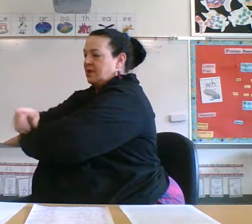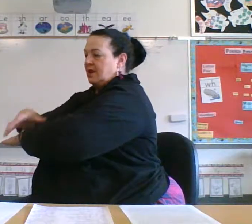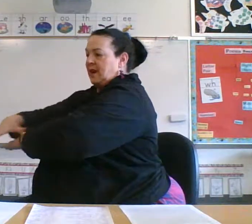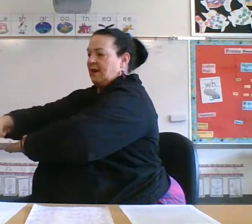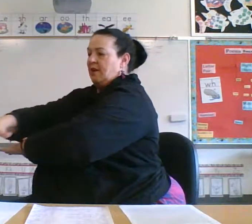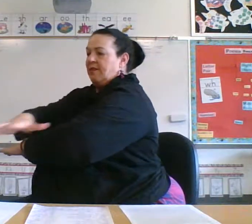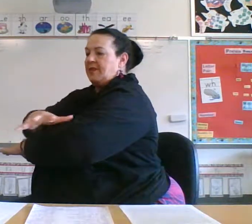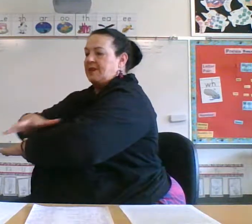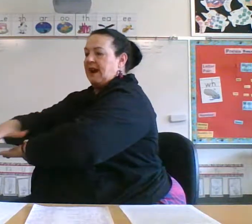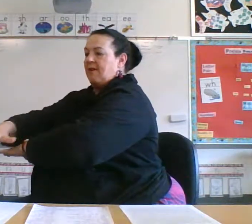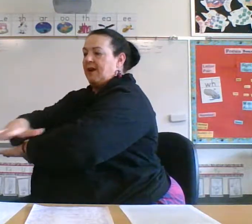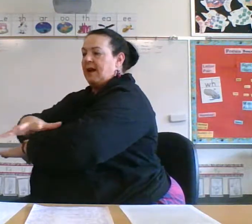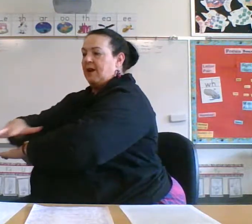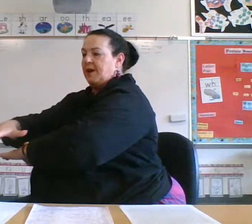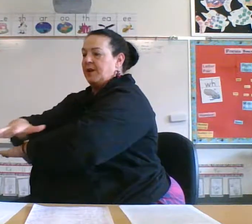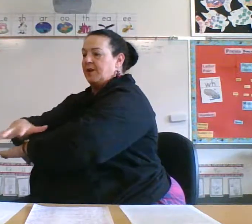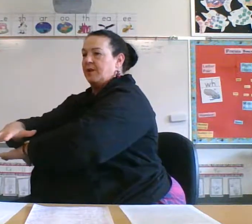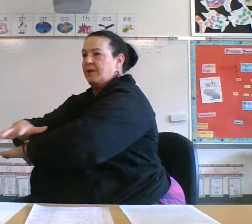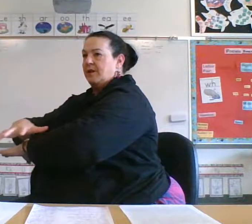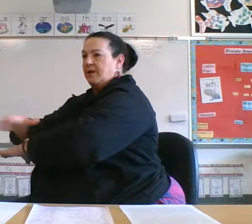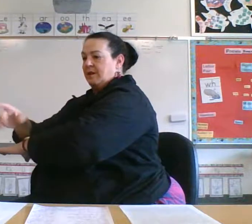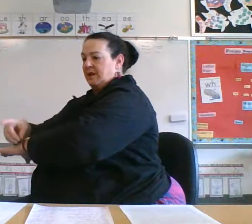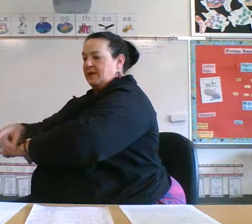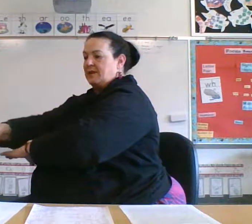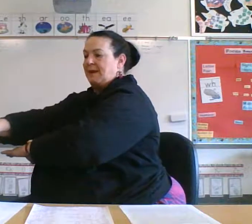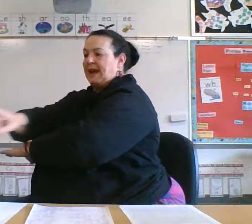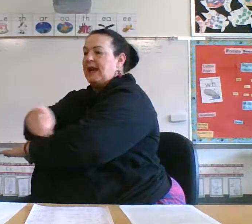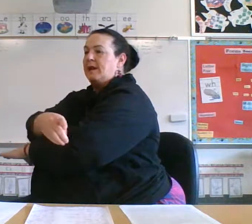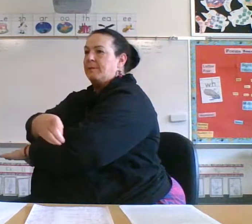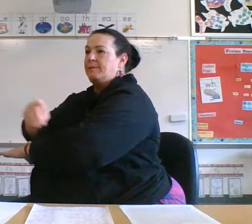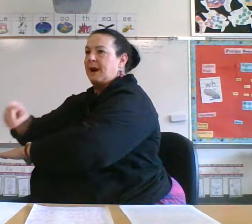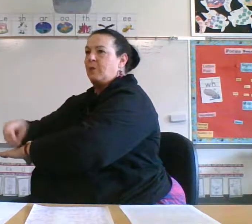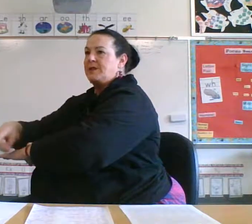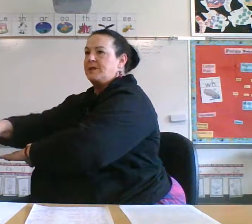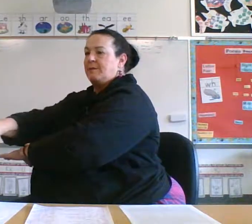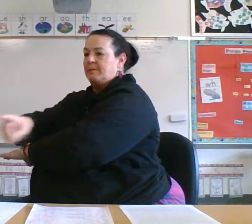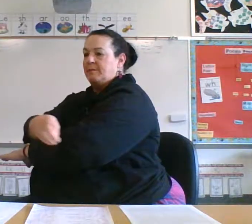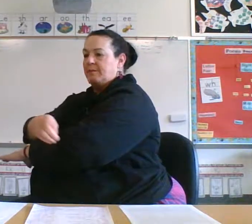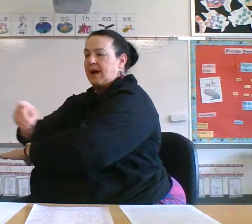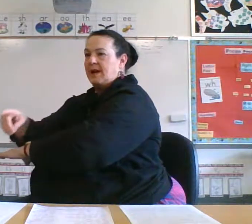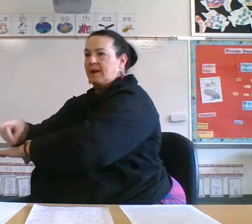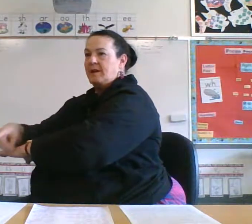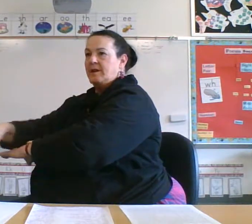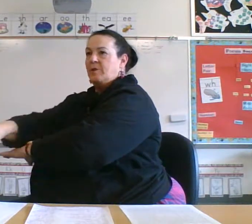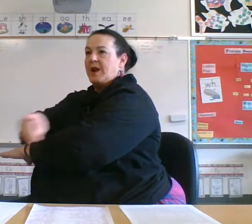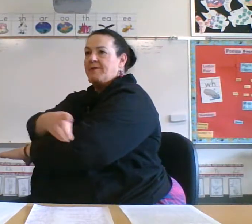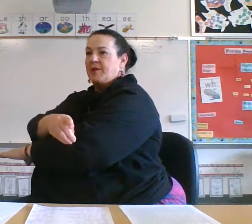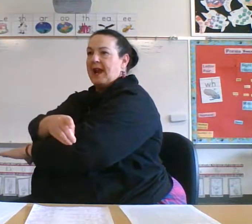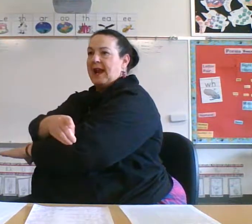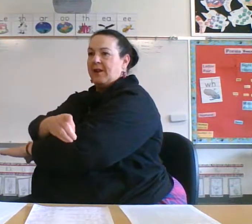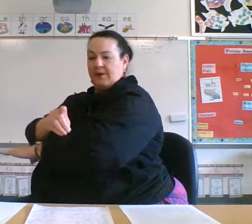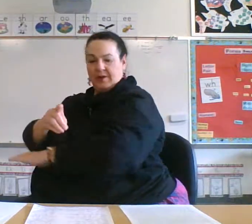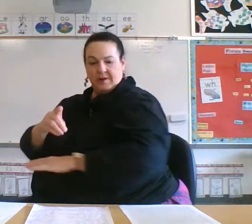Like all this area out here is my kingdom, my wisdom, my whatever land.